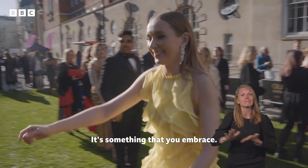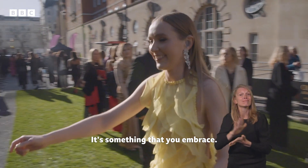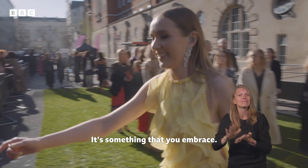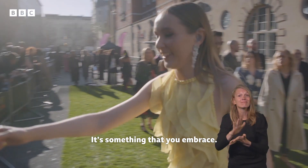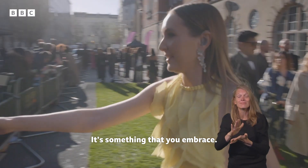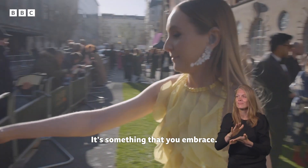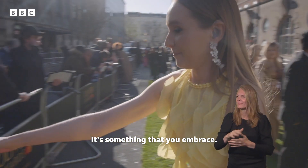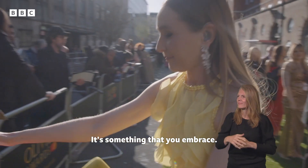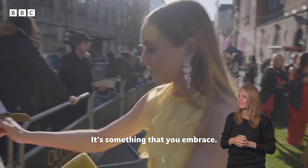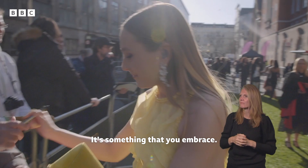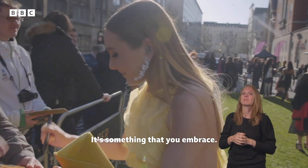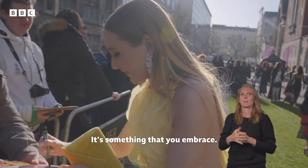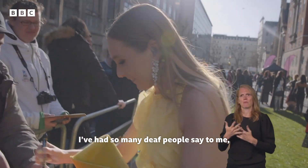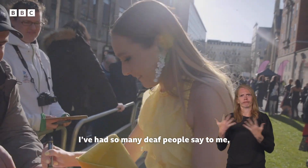embrace.